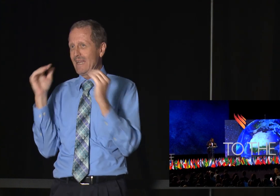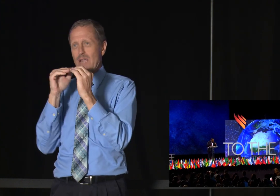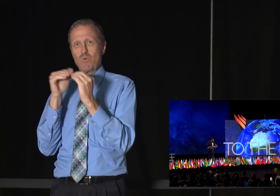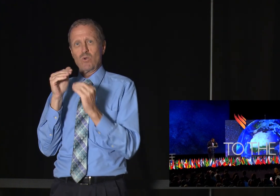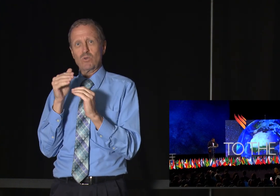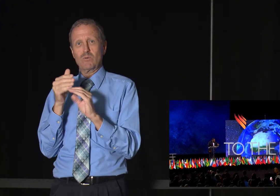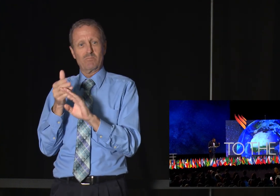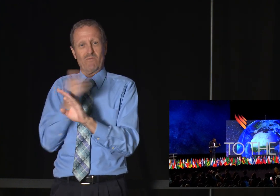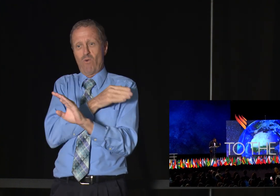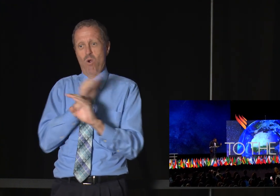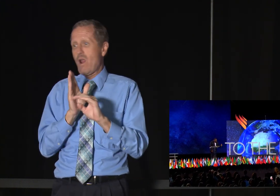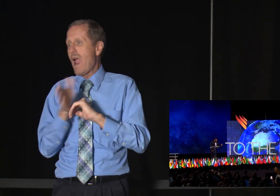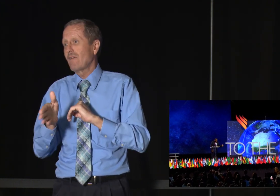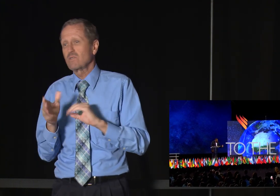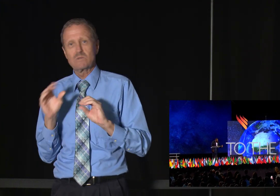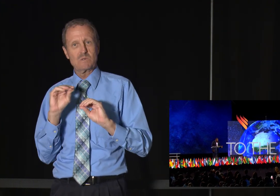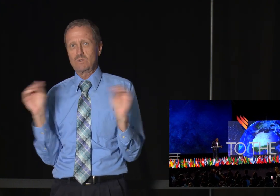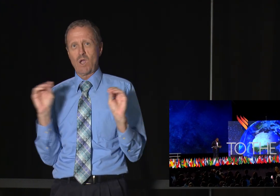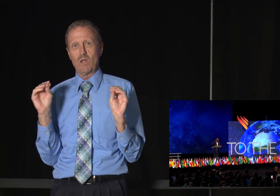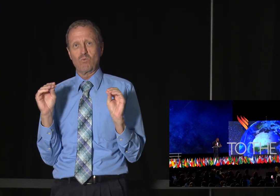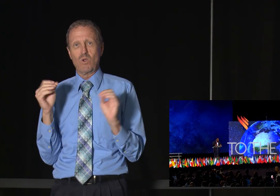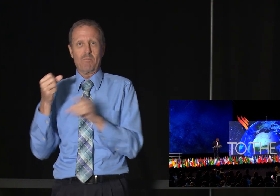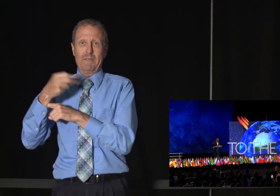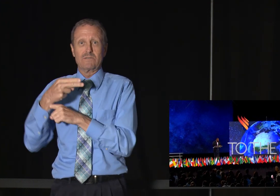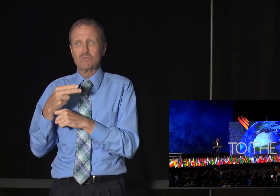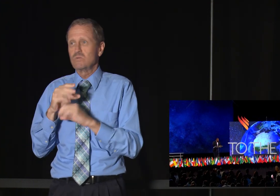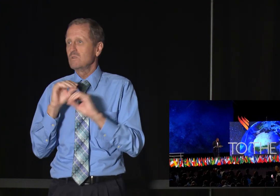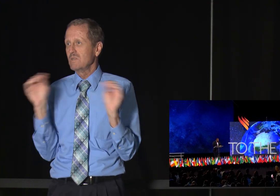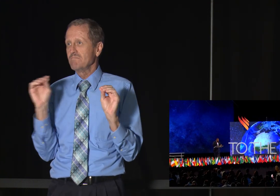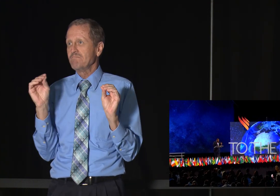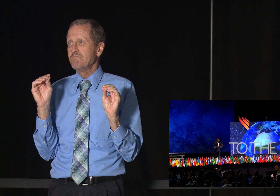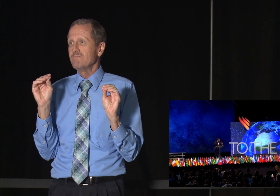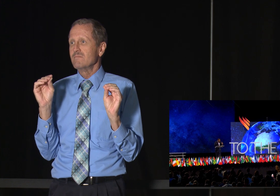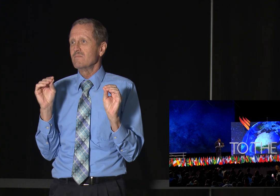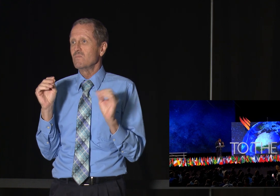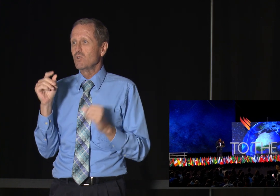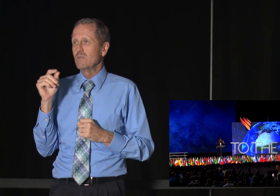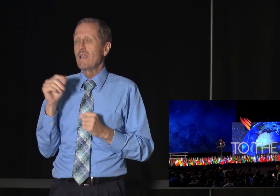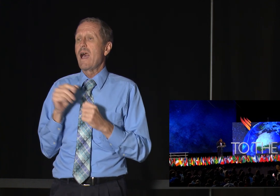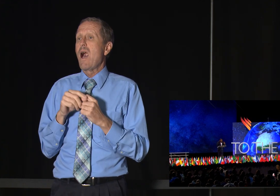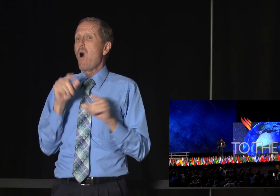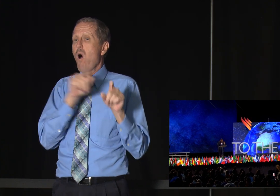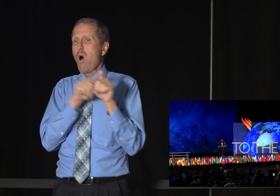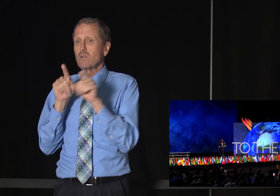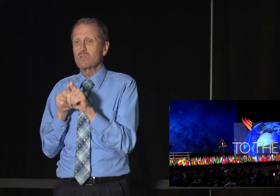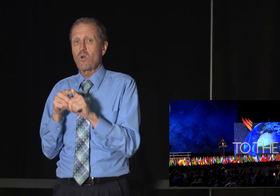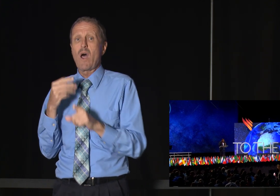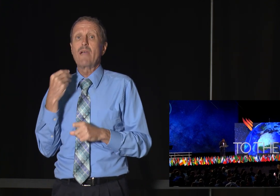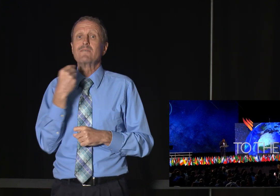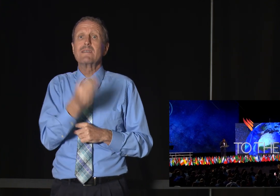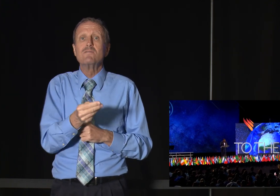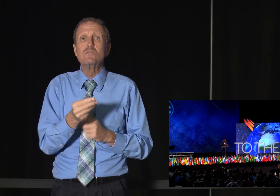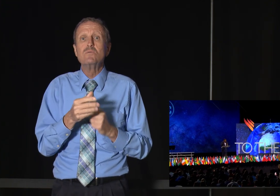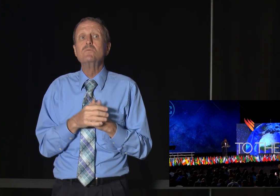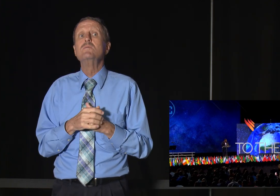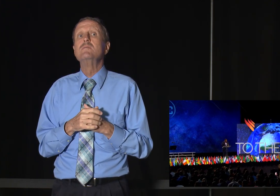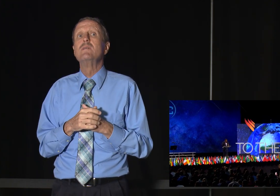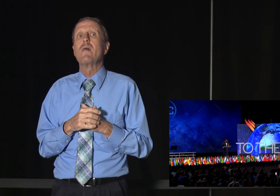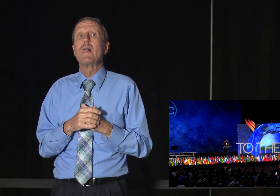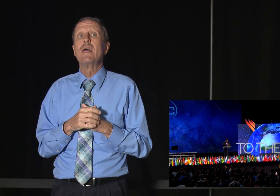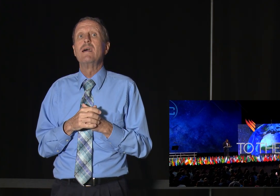thee, neither after thee shall any arise like unto thee. And I have also given thee